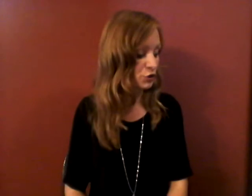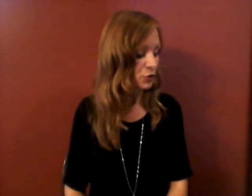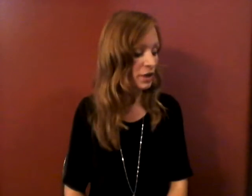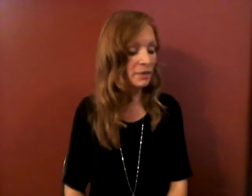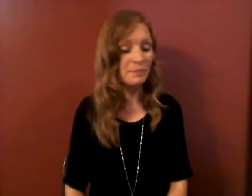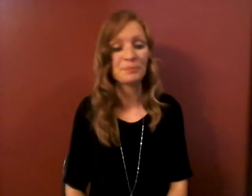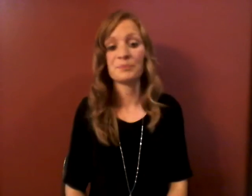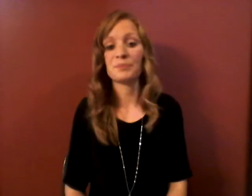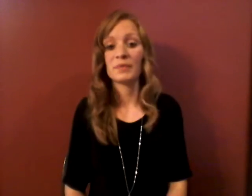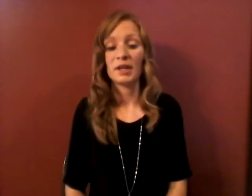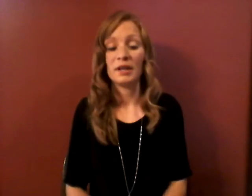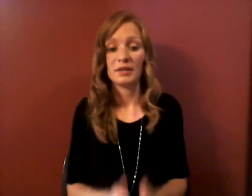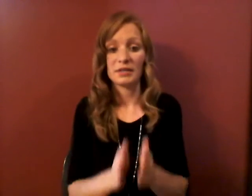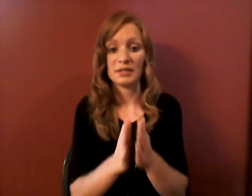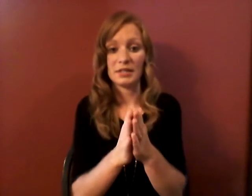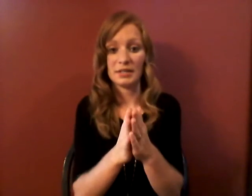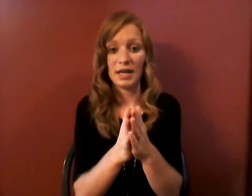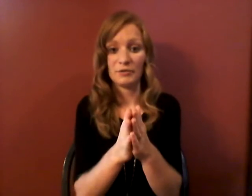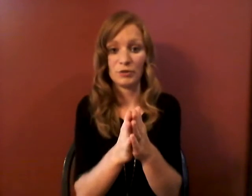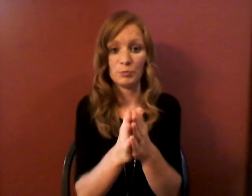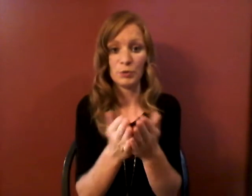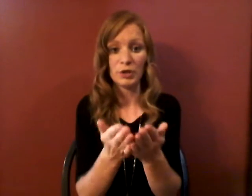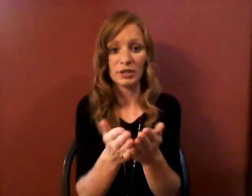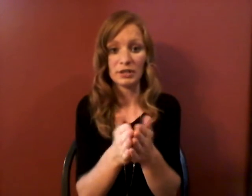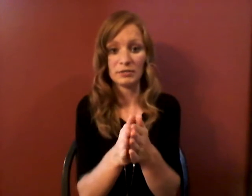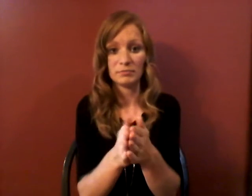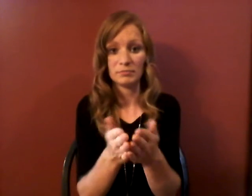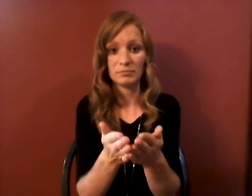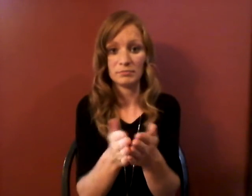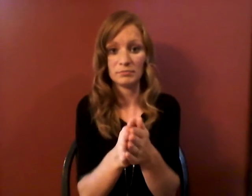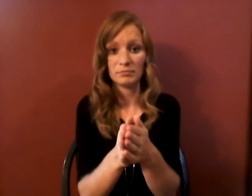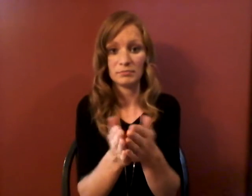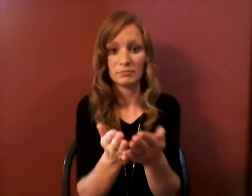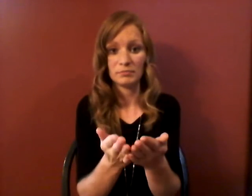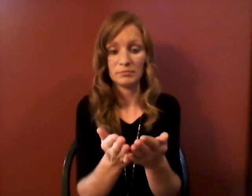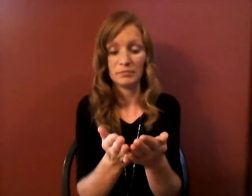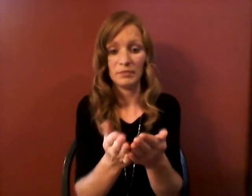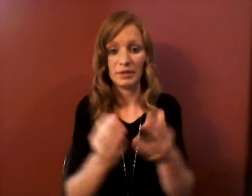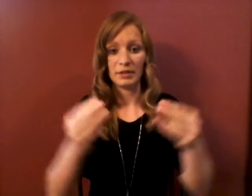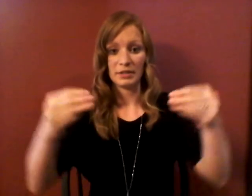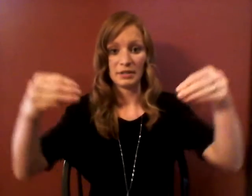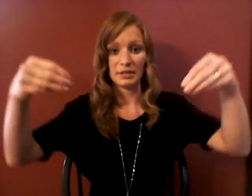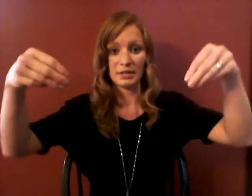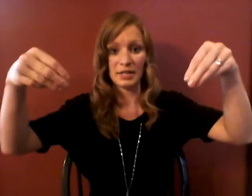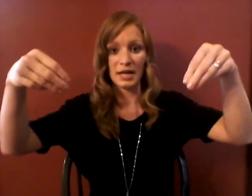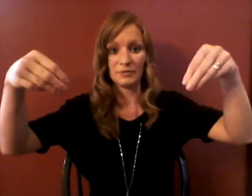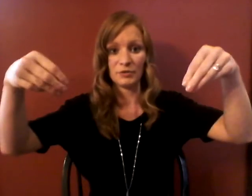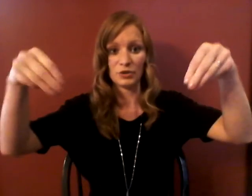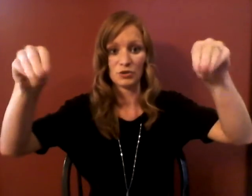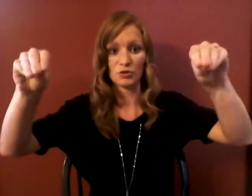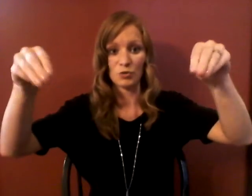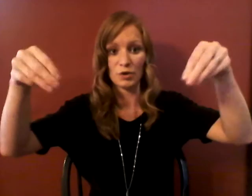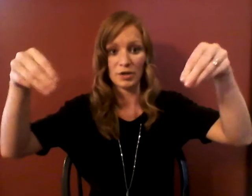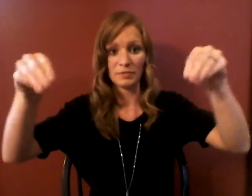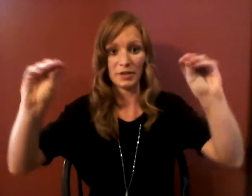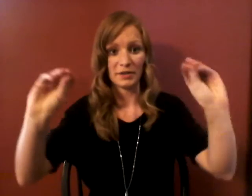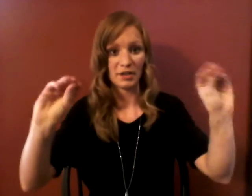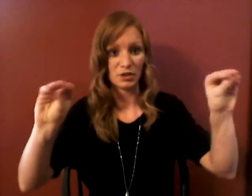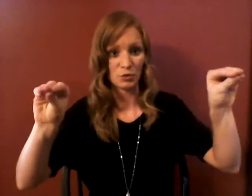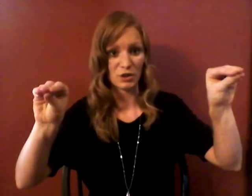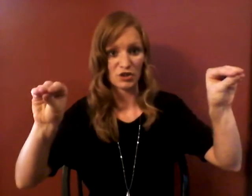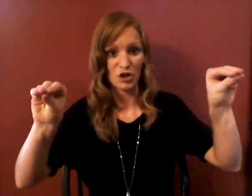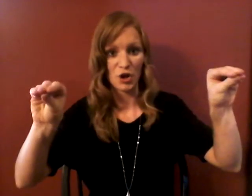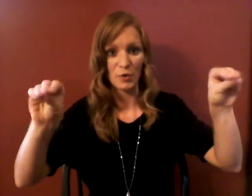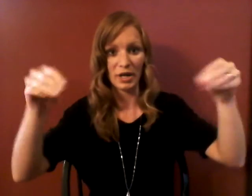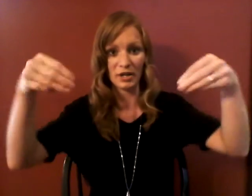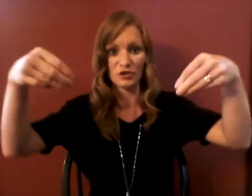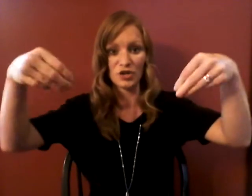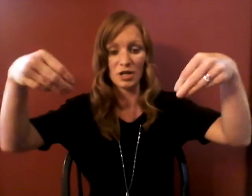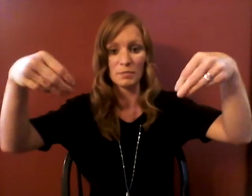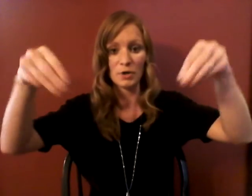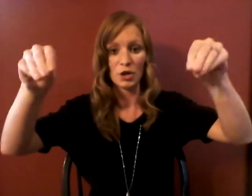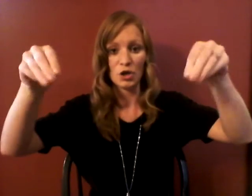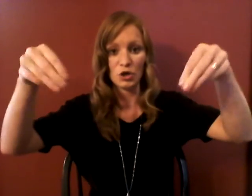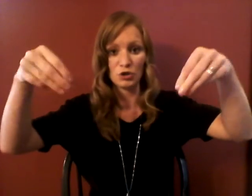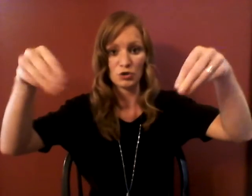Bookstore, this is the sign for book. This is the sign for store. Got that squished O hand shape.